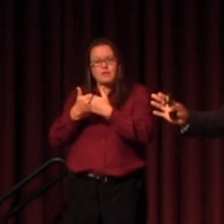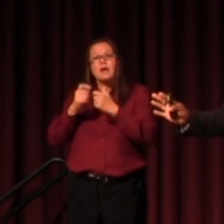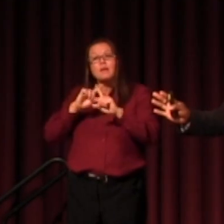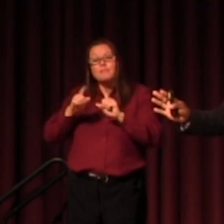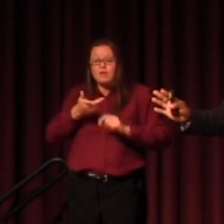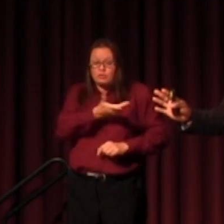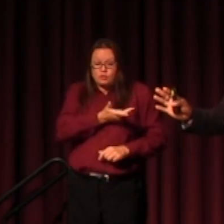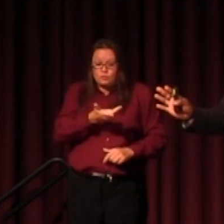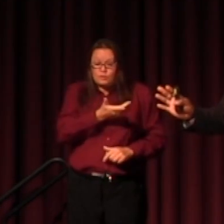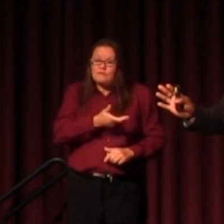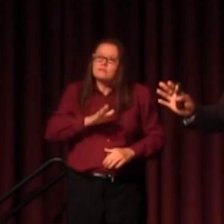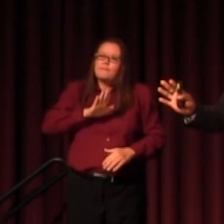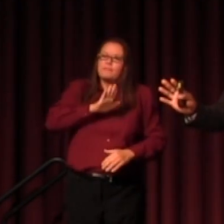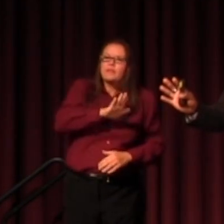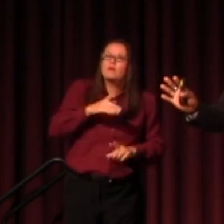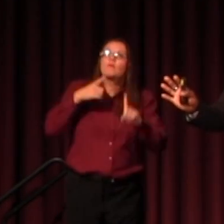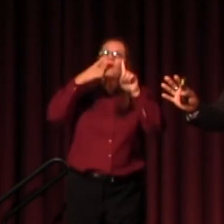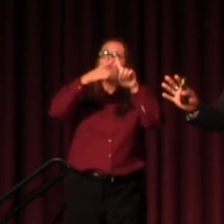success.